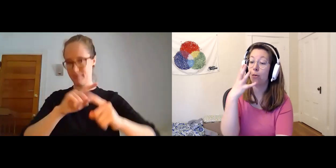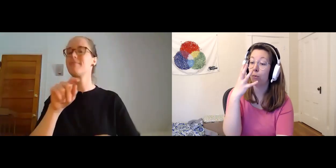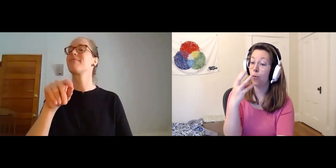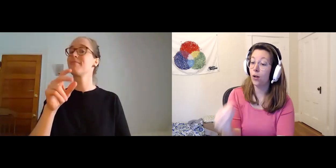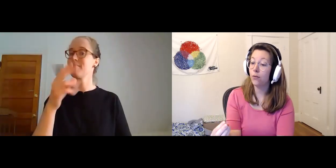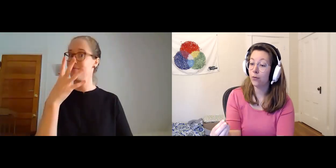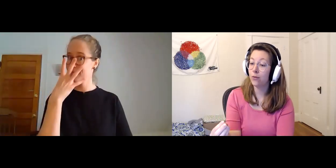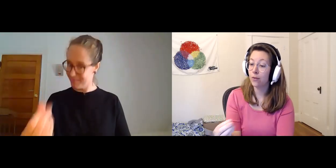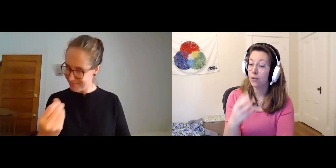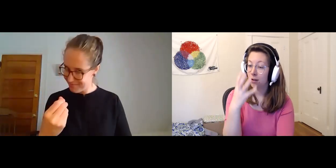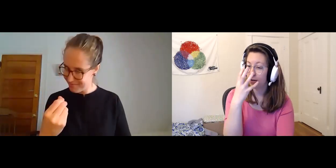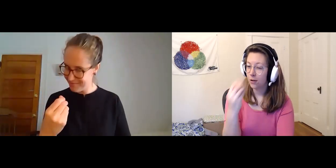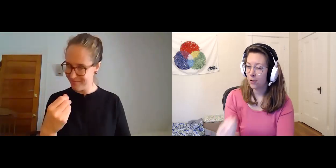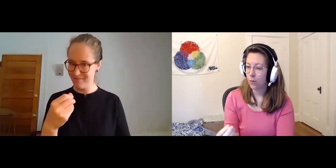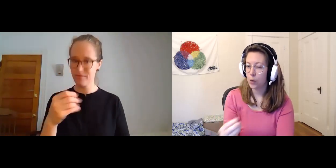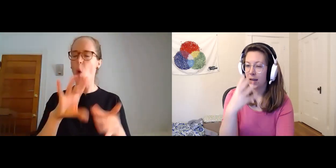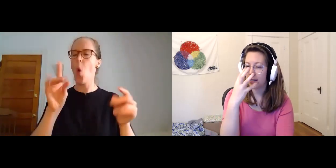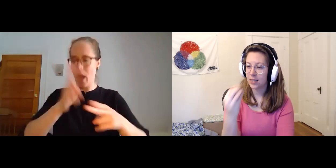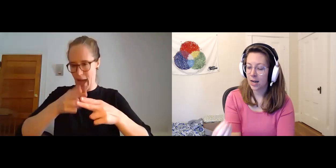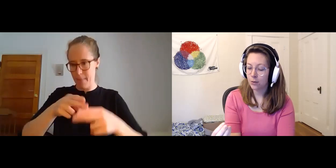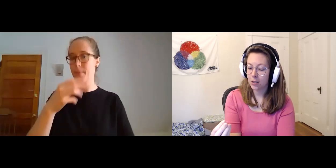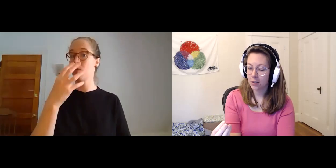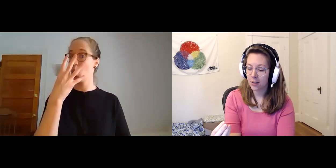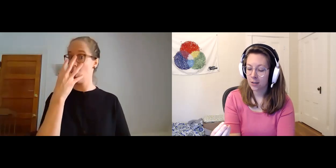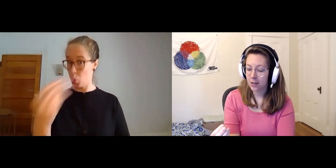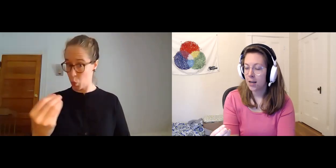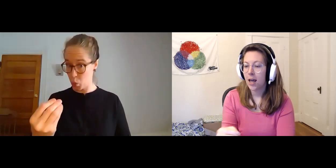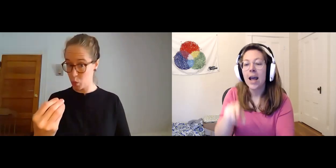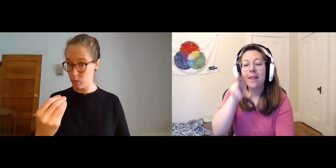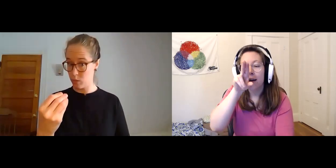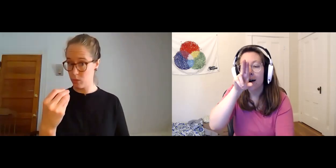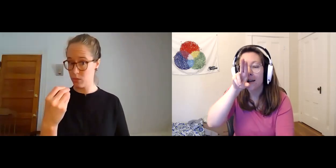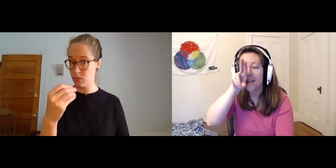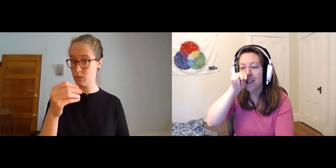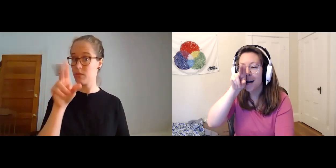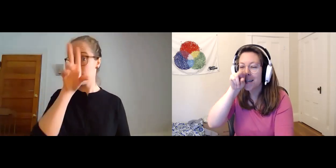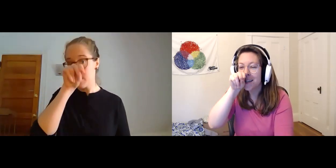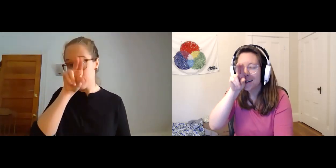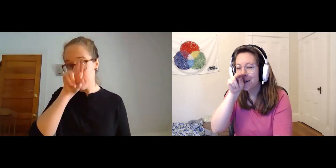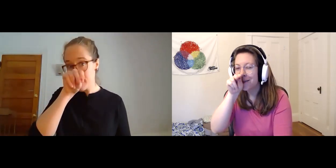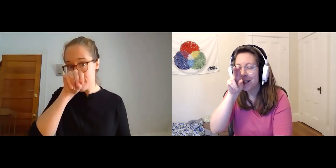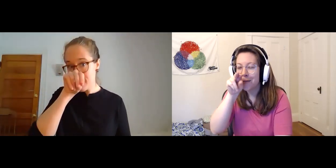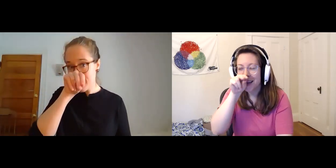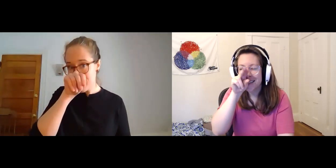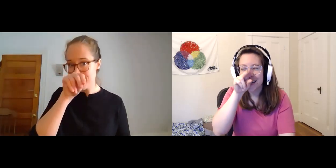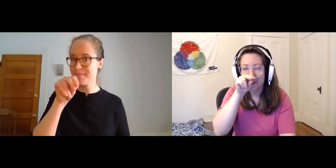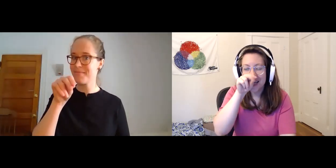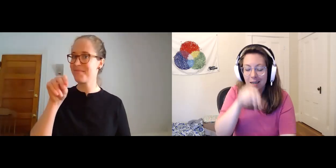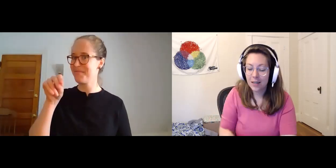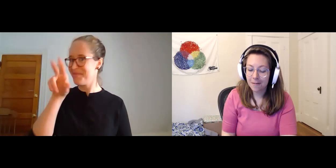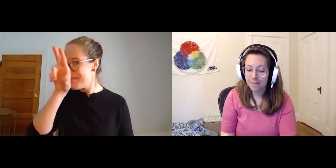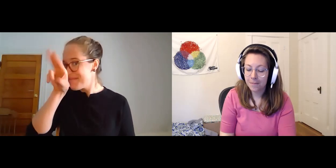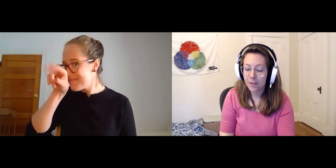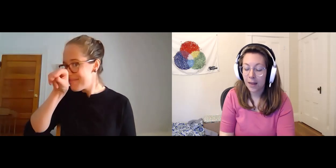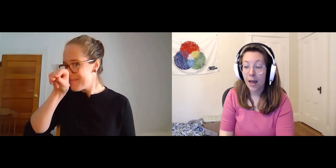read the wolf, where you make his snout, and the duck, where you make his little